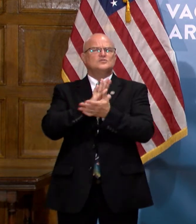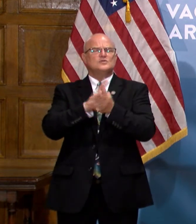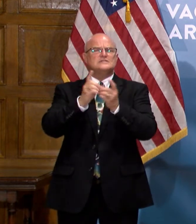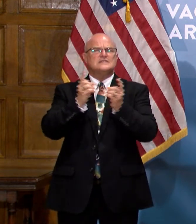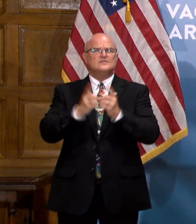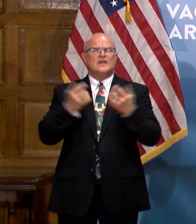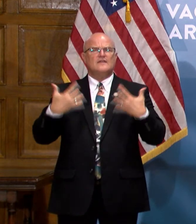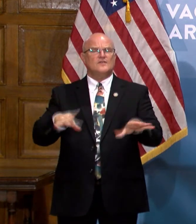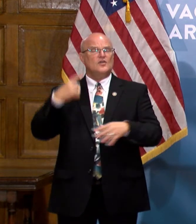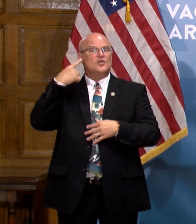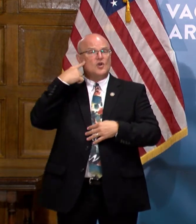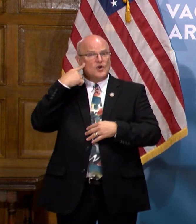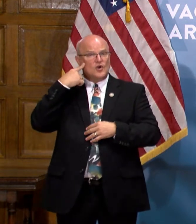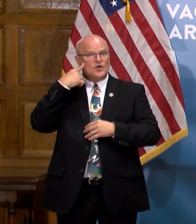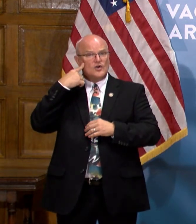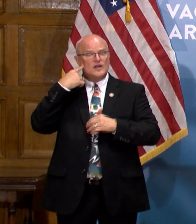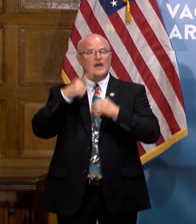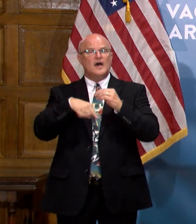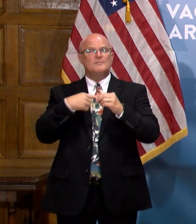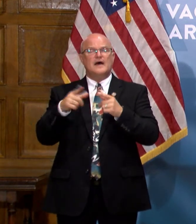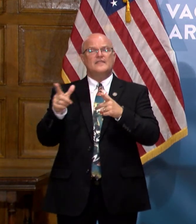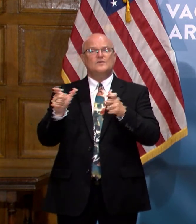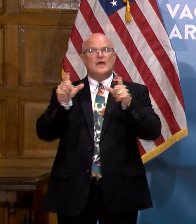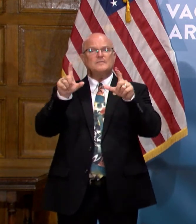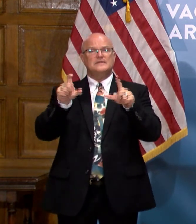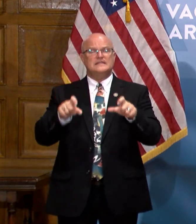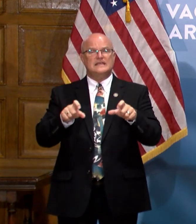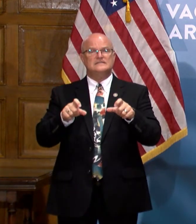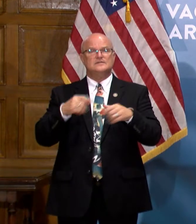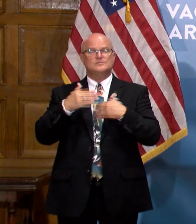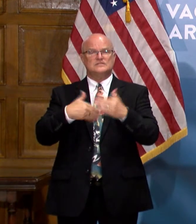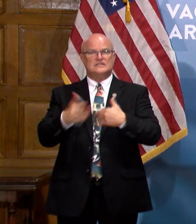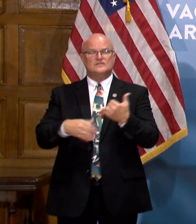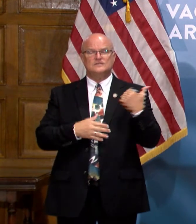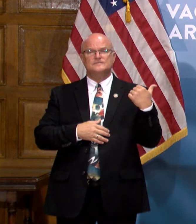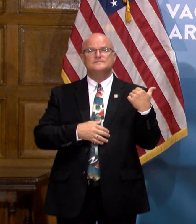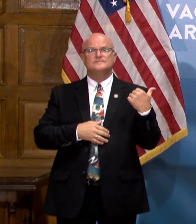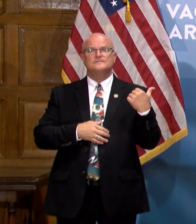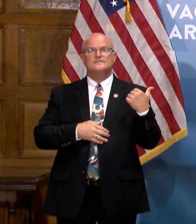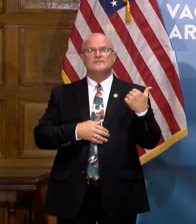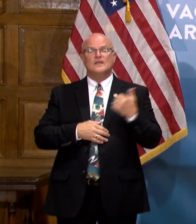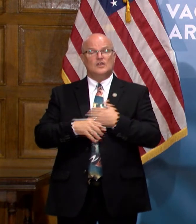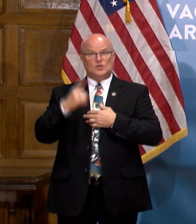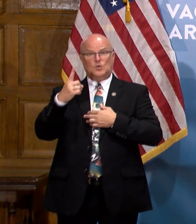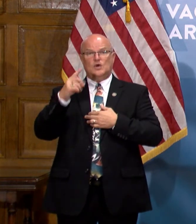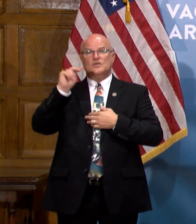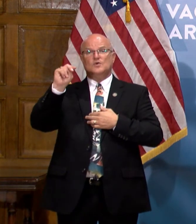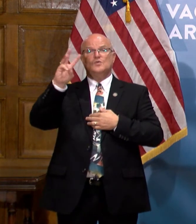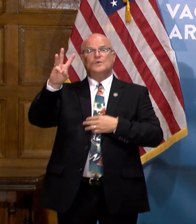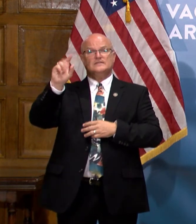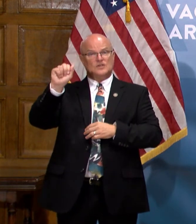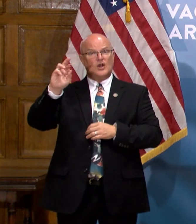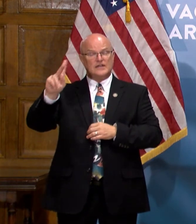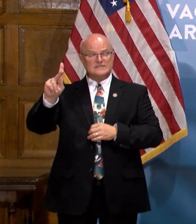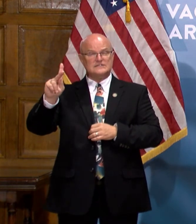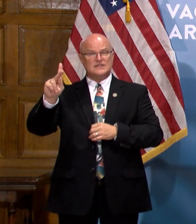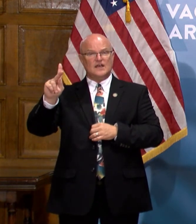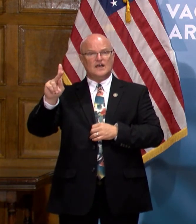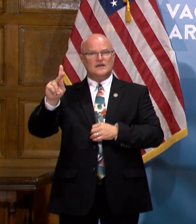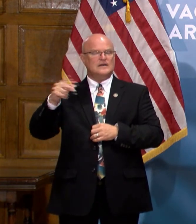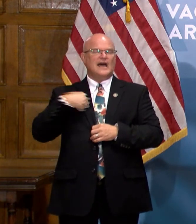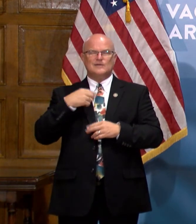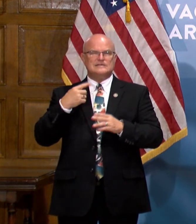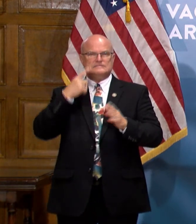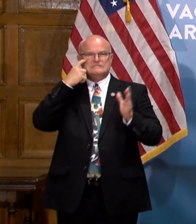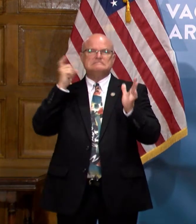districts have you already heard from regarding the rapid test procedures? There is one in Northwest Arkansas, but I don't want